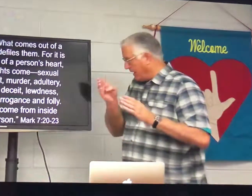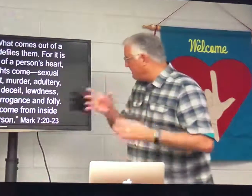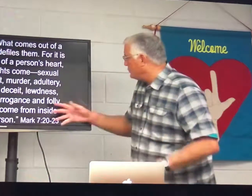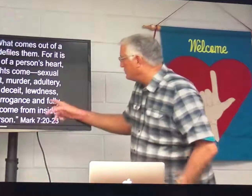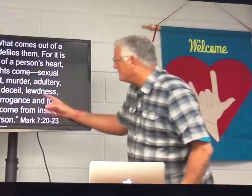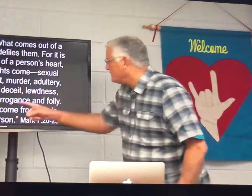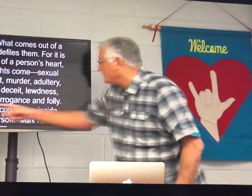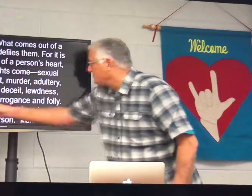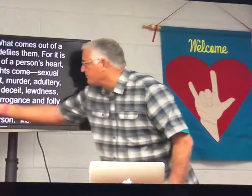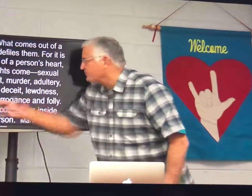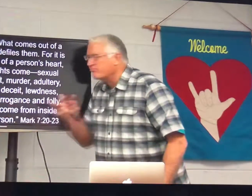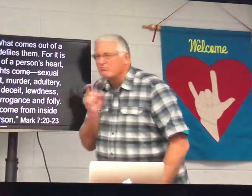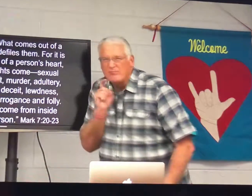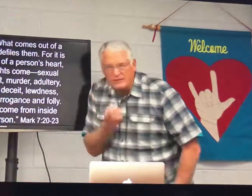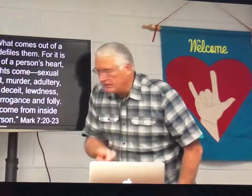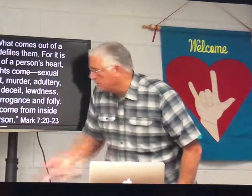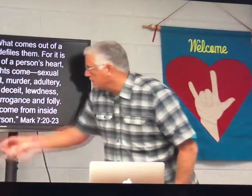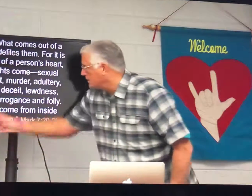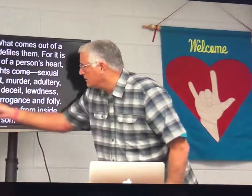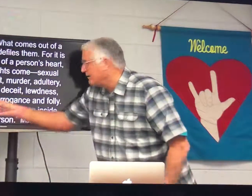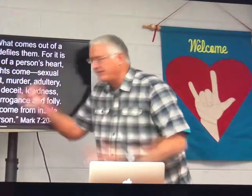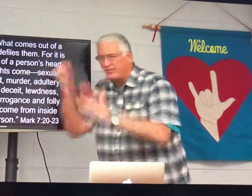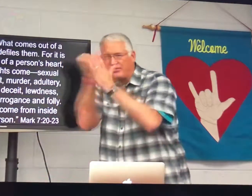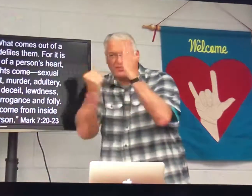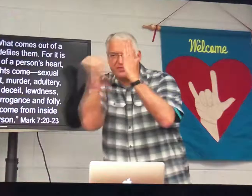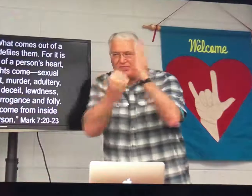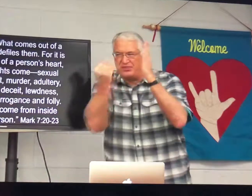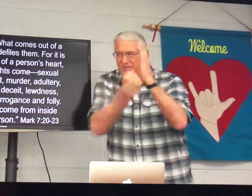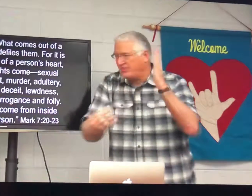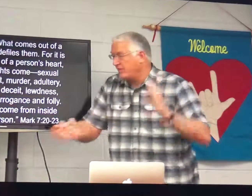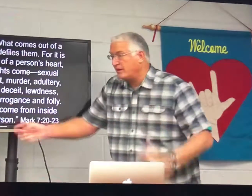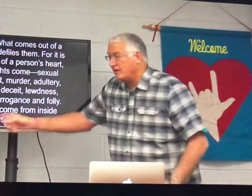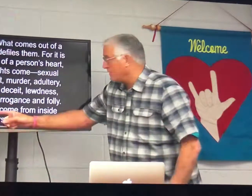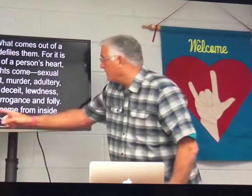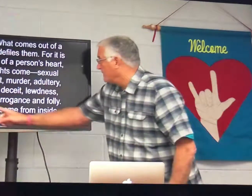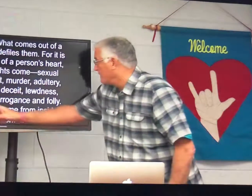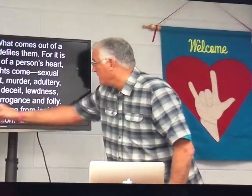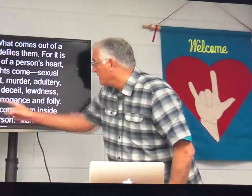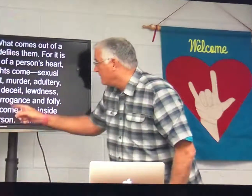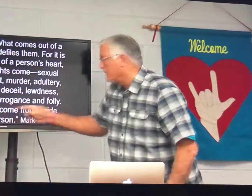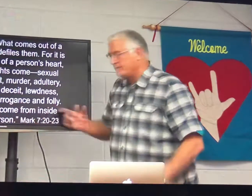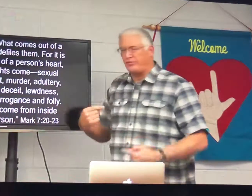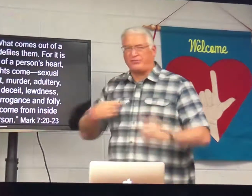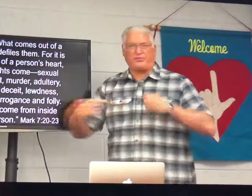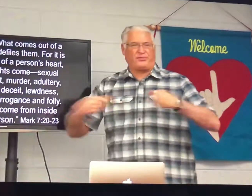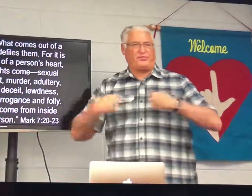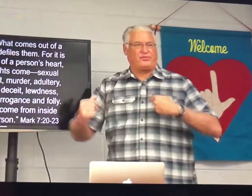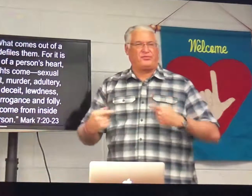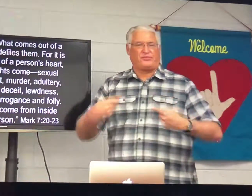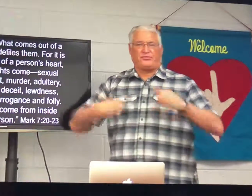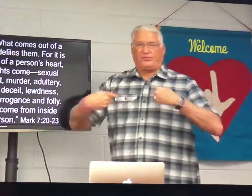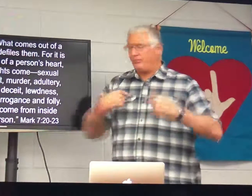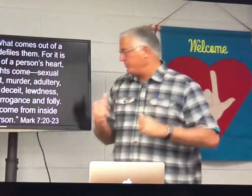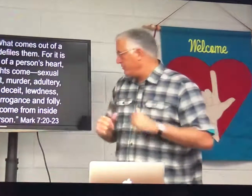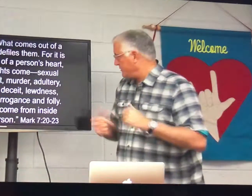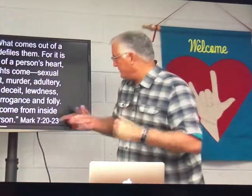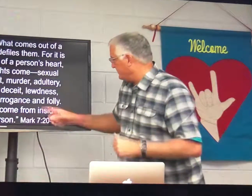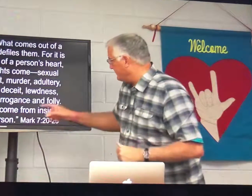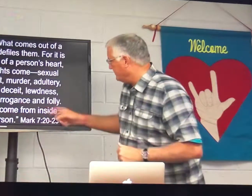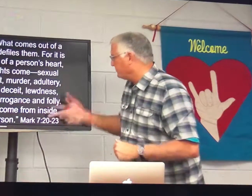goes to the train of thought. People talk about the shift. They go, well, why don't you just put down a bunt? Well, that's what they'd like you to do.